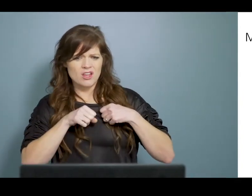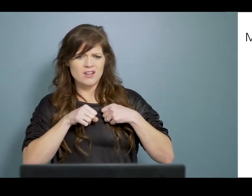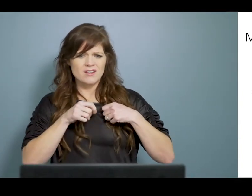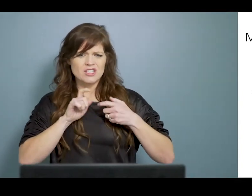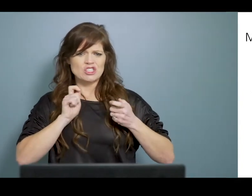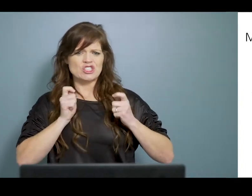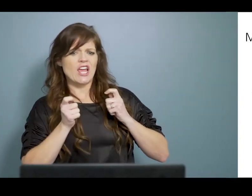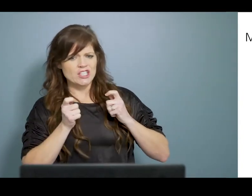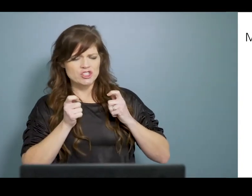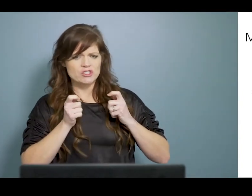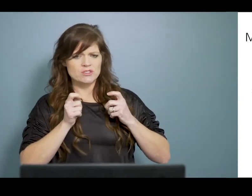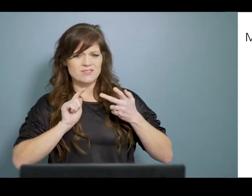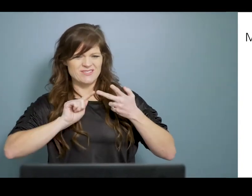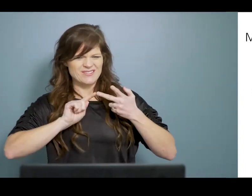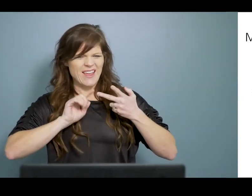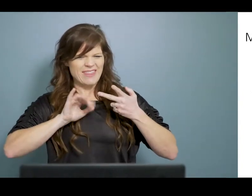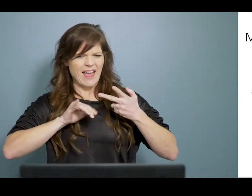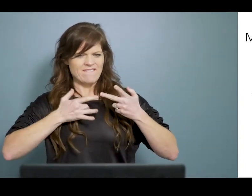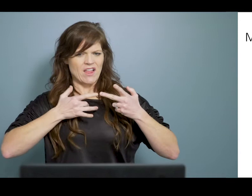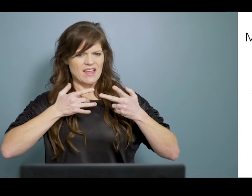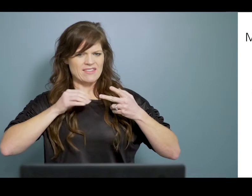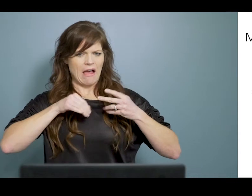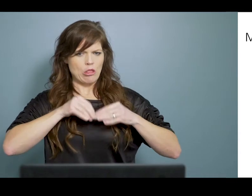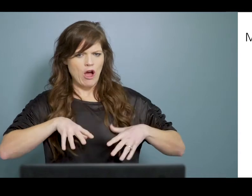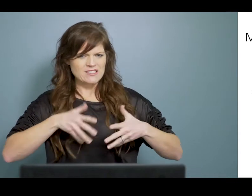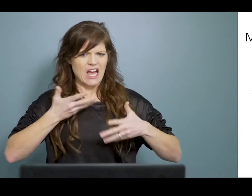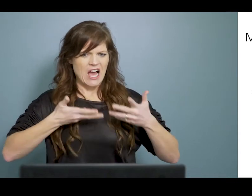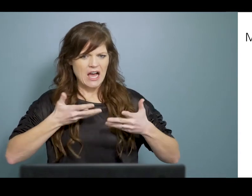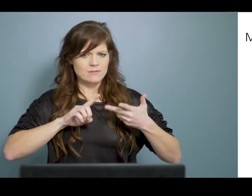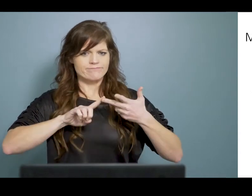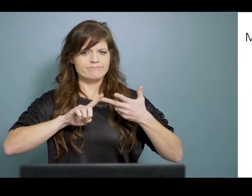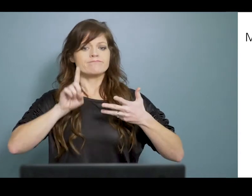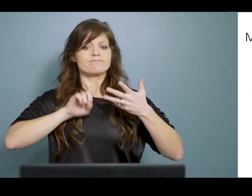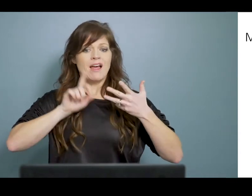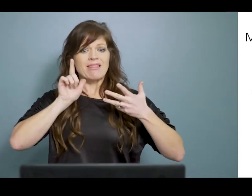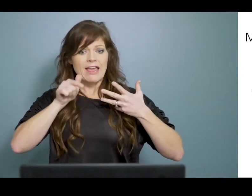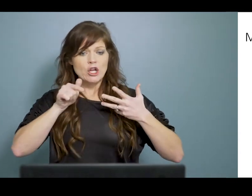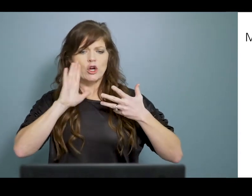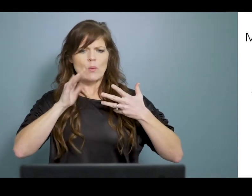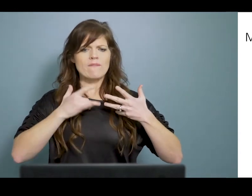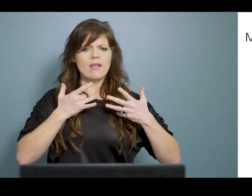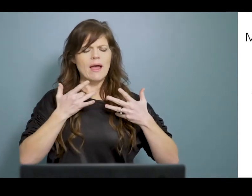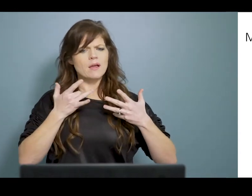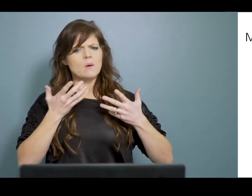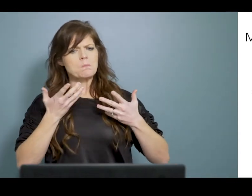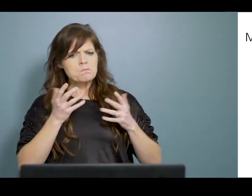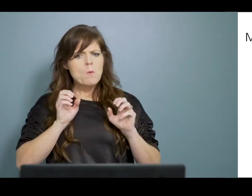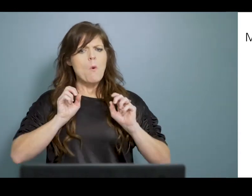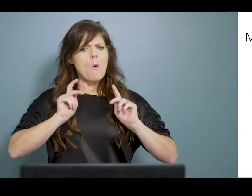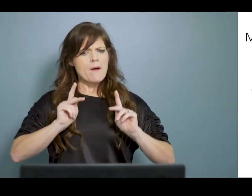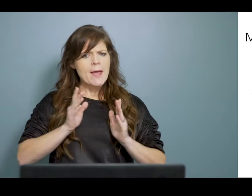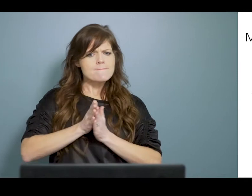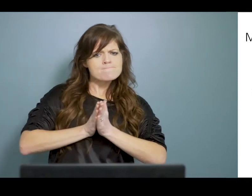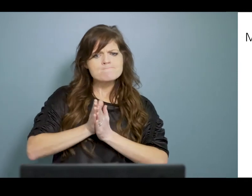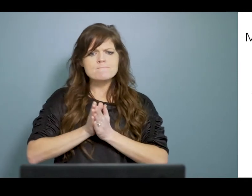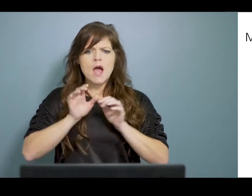okay, I understand why this is happening. I can adapt, I can problem solve, I can give